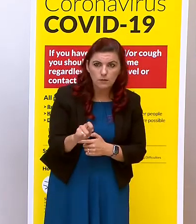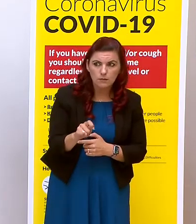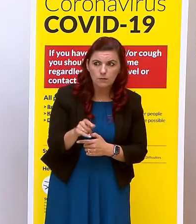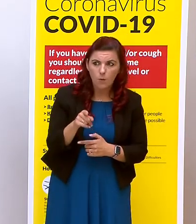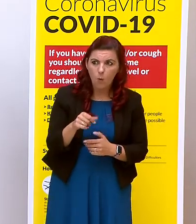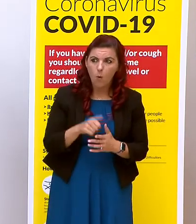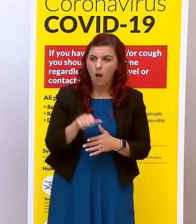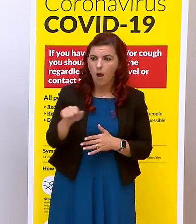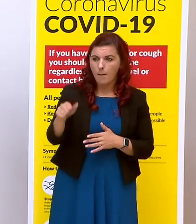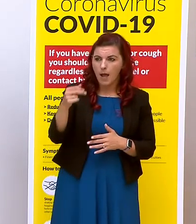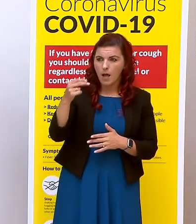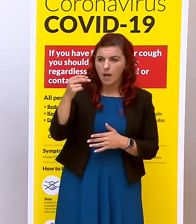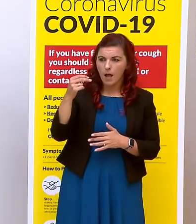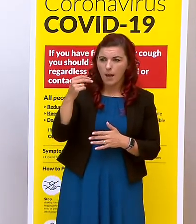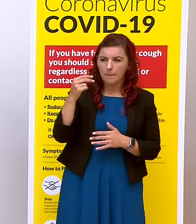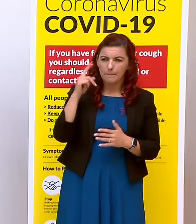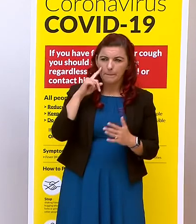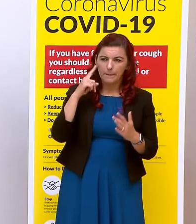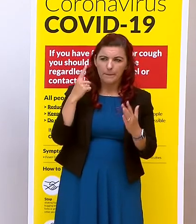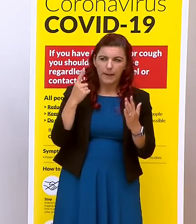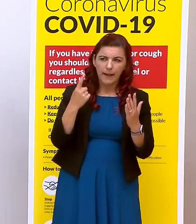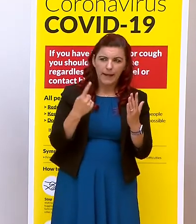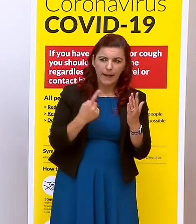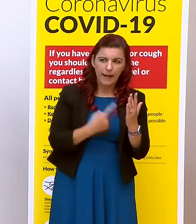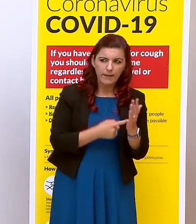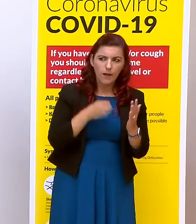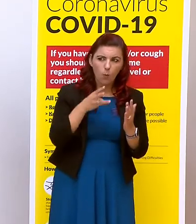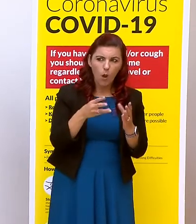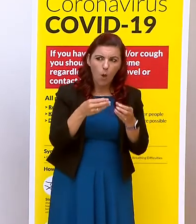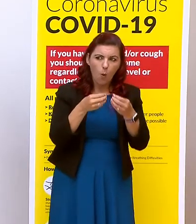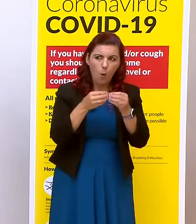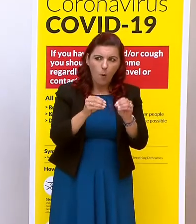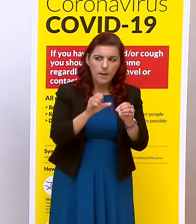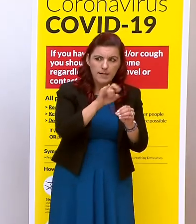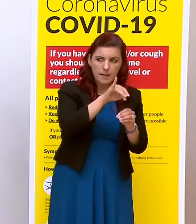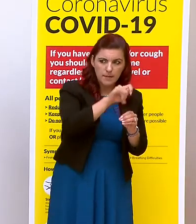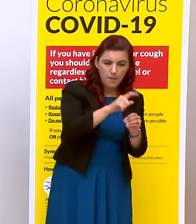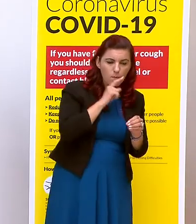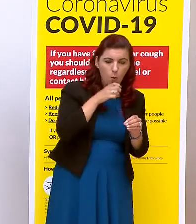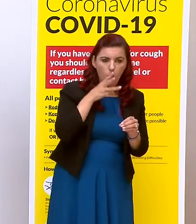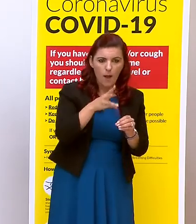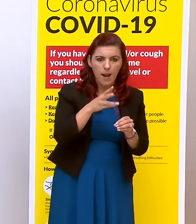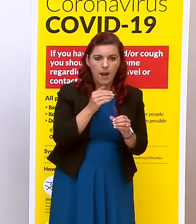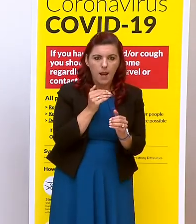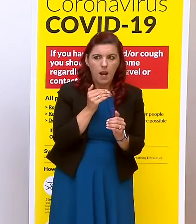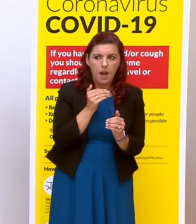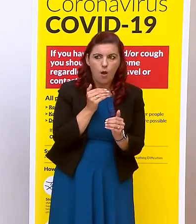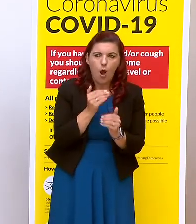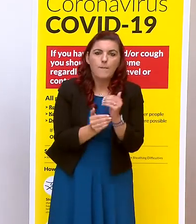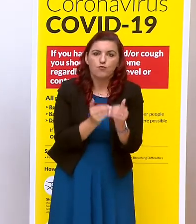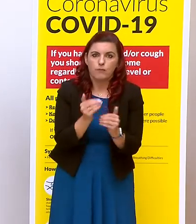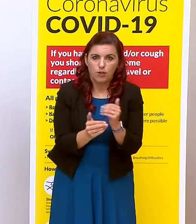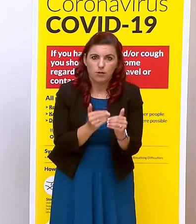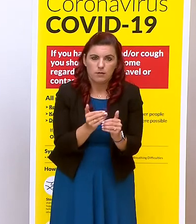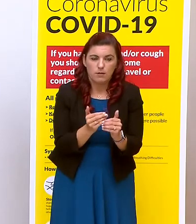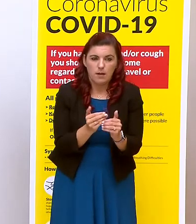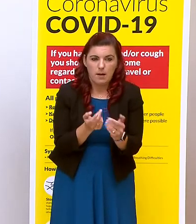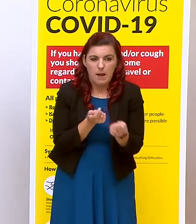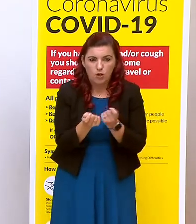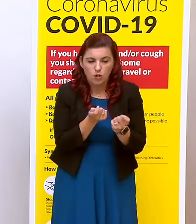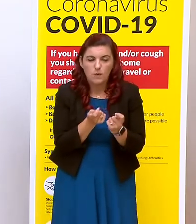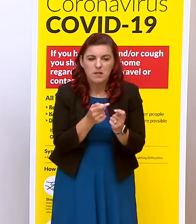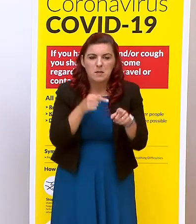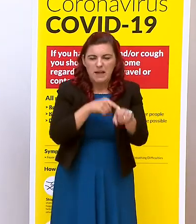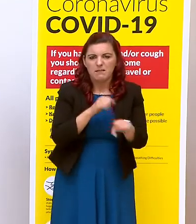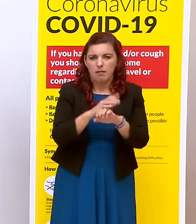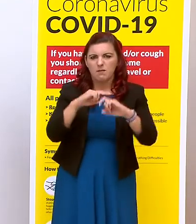Well, my understanding is, as yours is, that it's opening, that they're due to open September, and how that's operationalised and managed is a matter for the Department of Education on